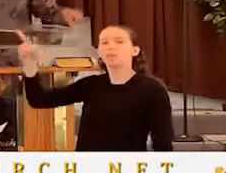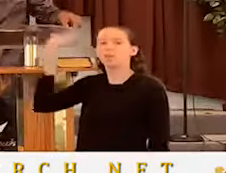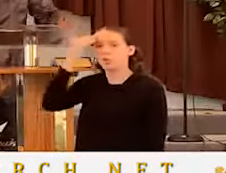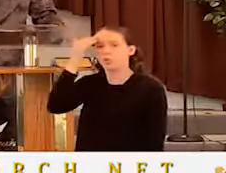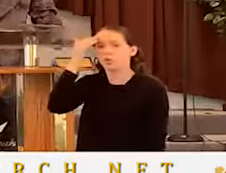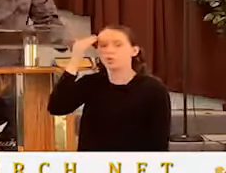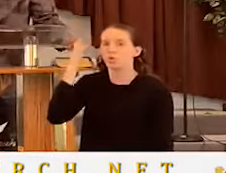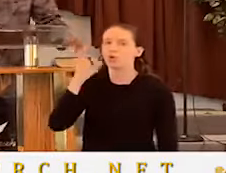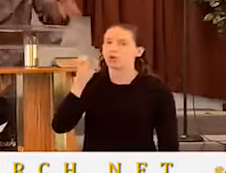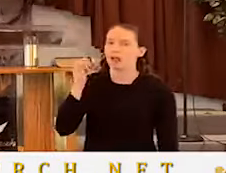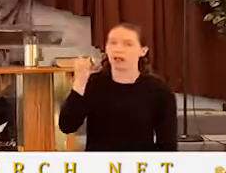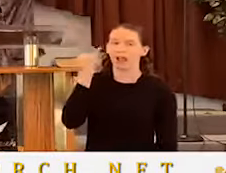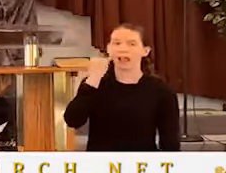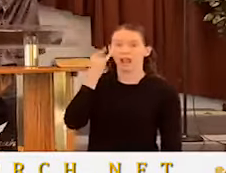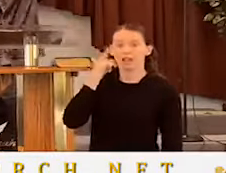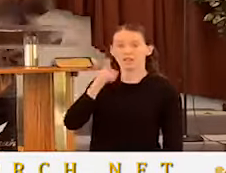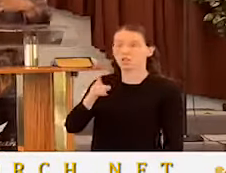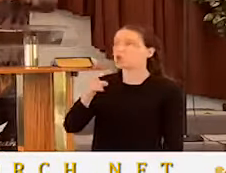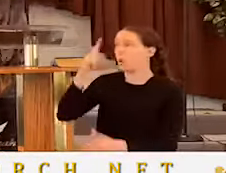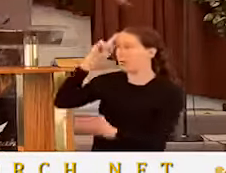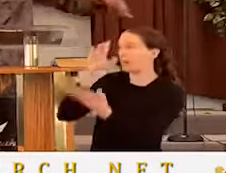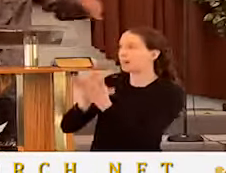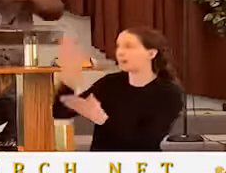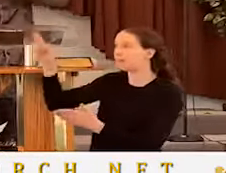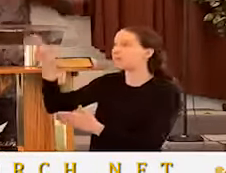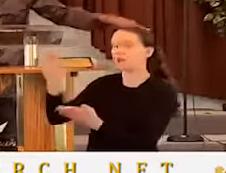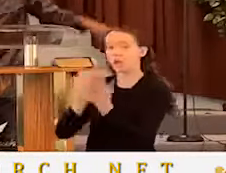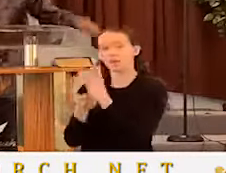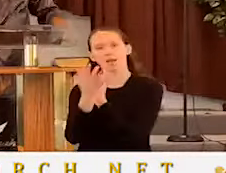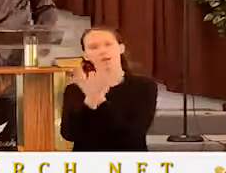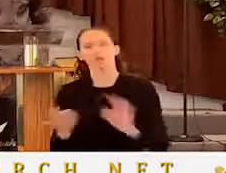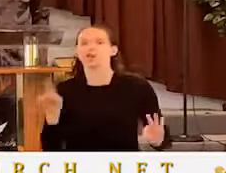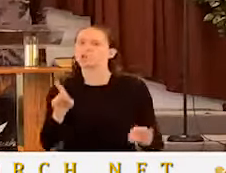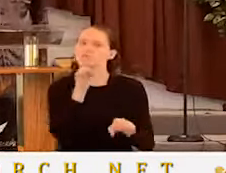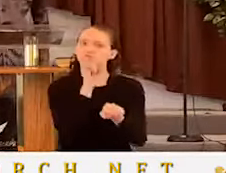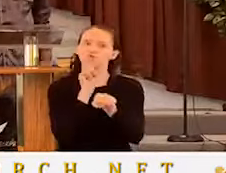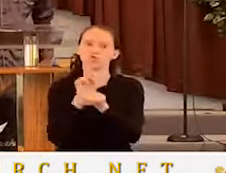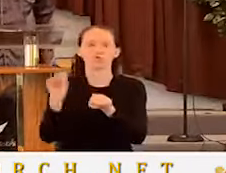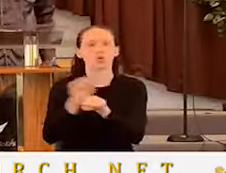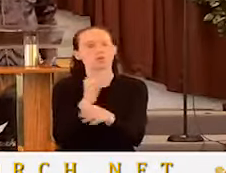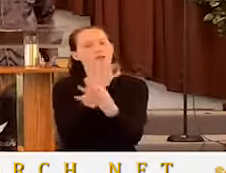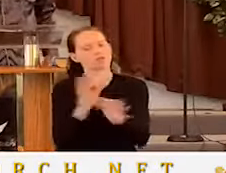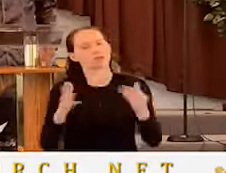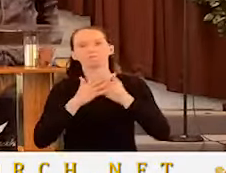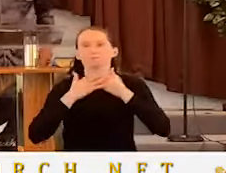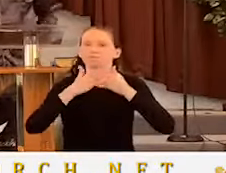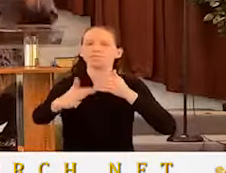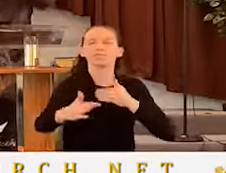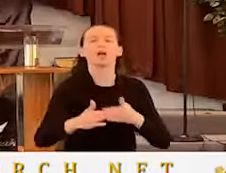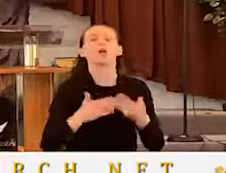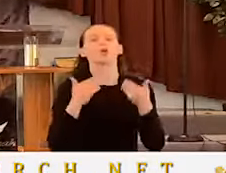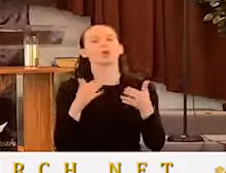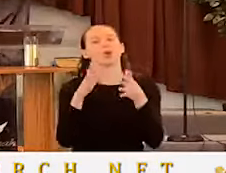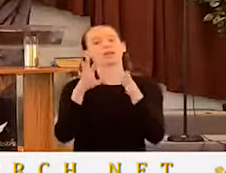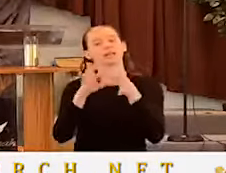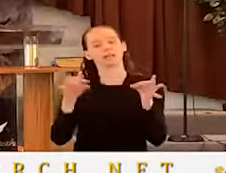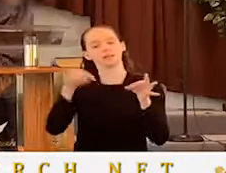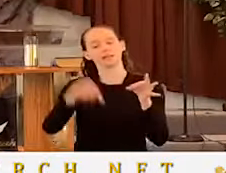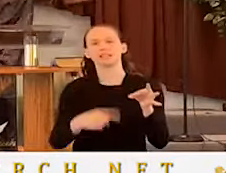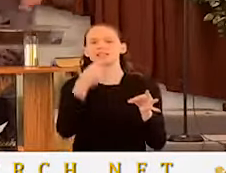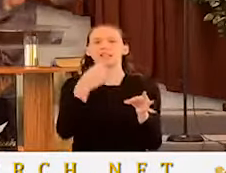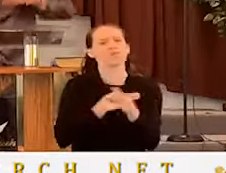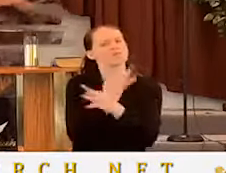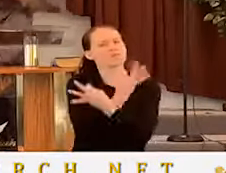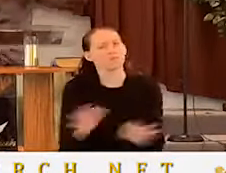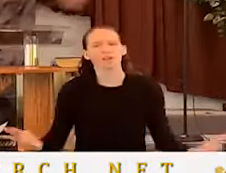the Son of God has set free, though, he is free indeed. I dare to attack somebody and tell them, I'm free, I'm free,